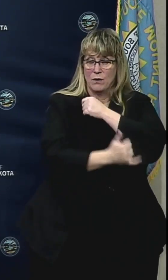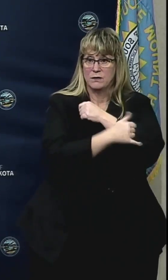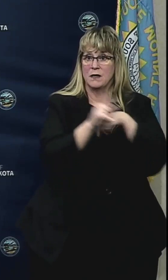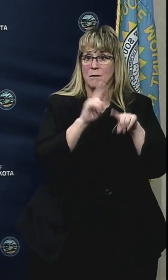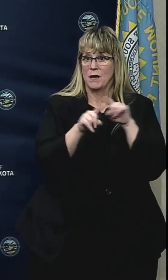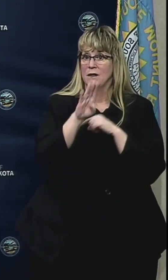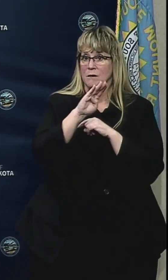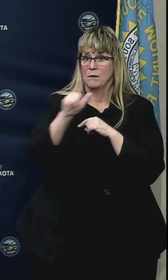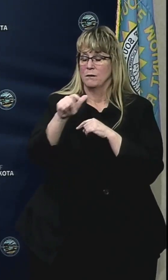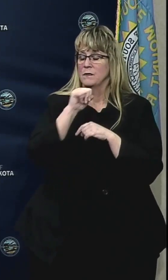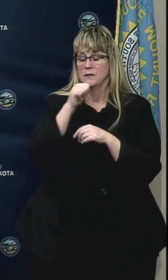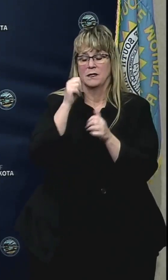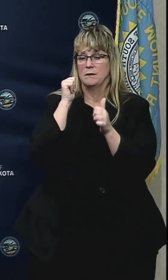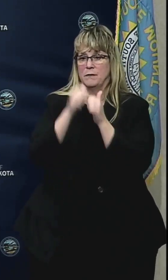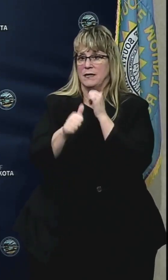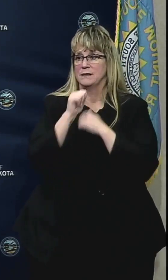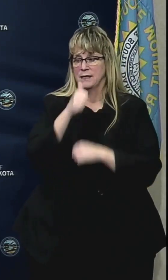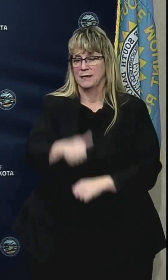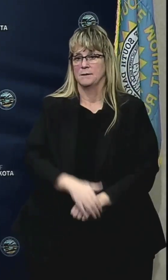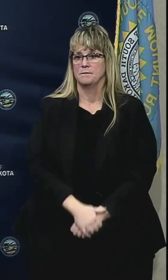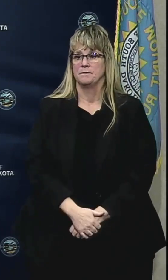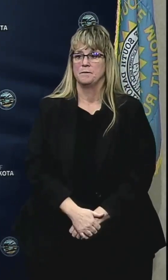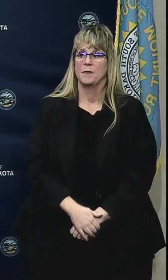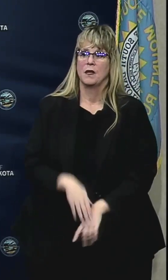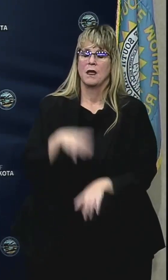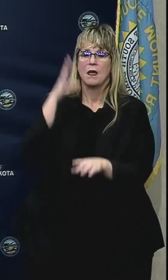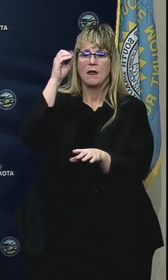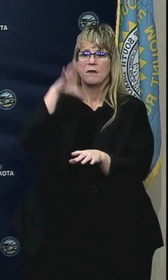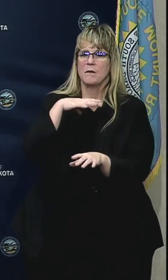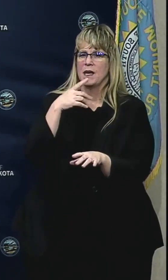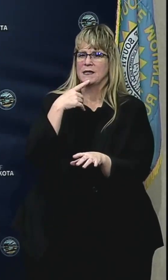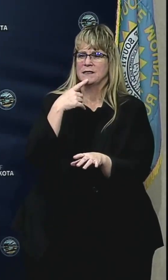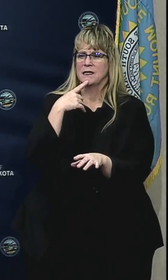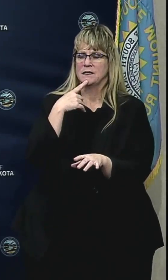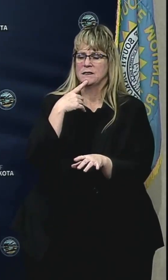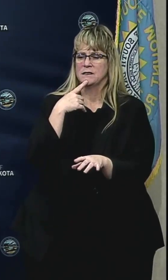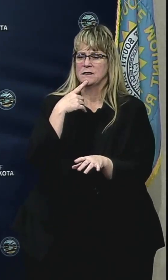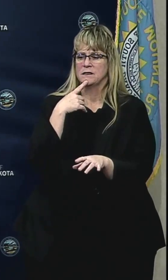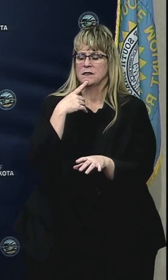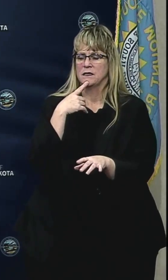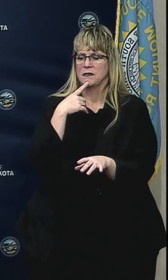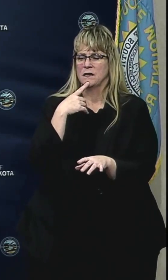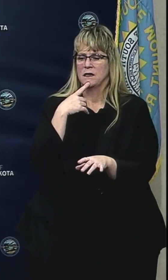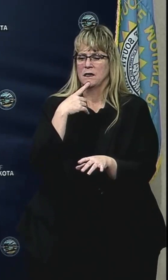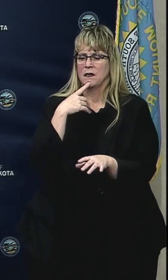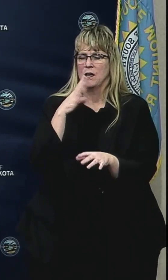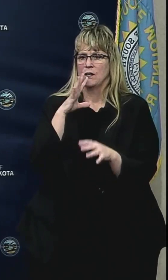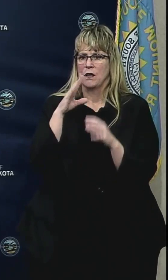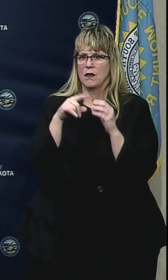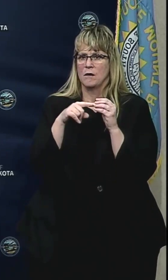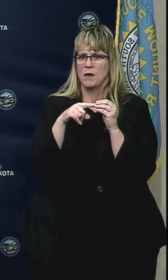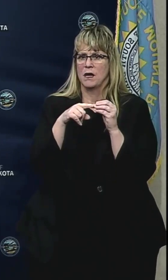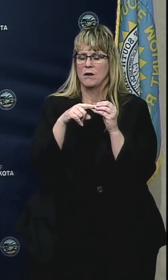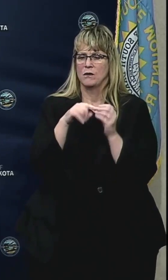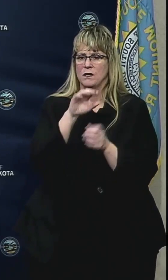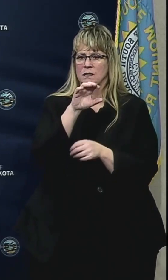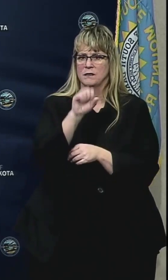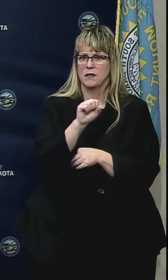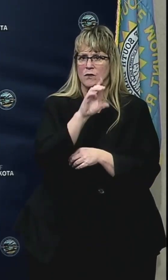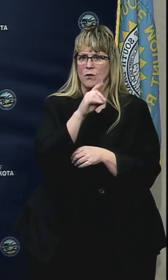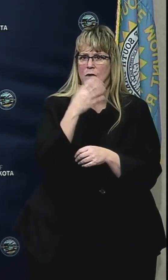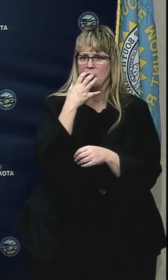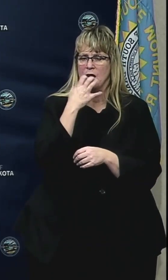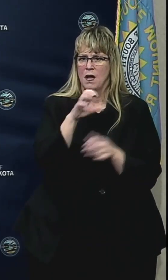that bill did not pass. Okay. And in regard to the Post article about South Dakota being a hot spot, what's